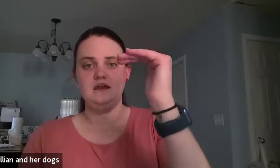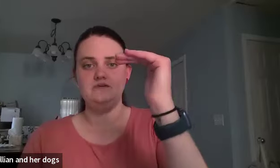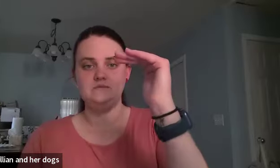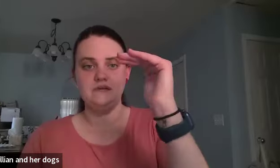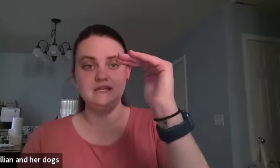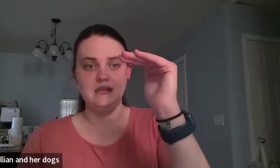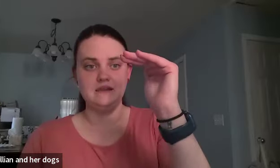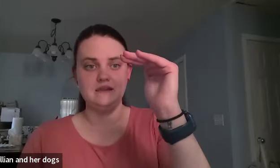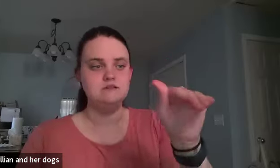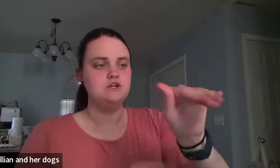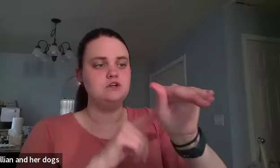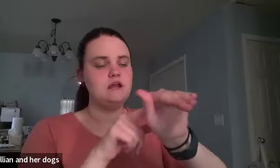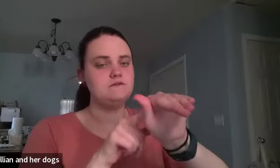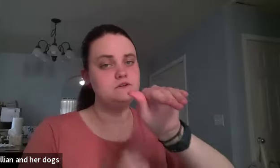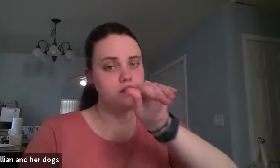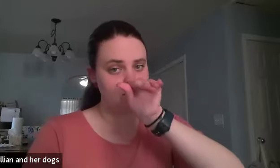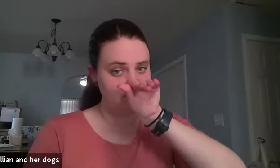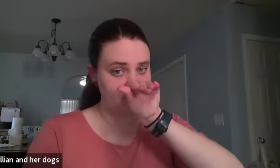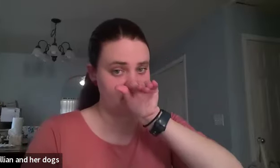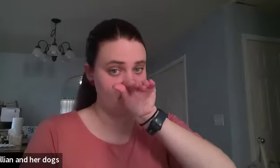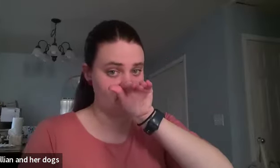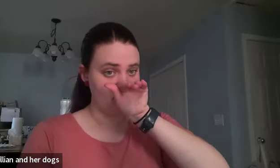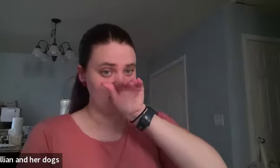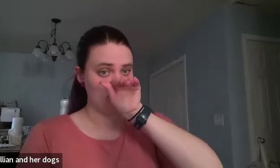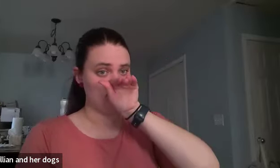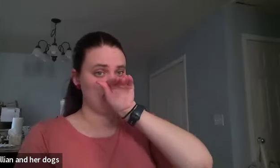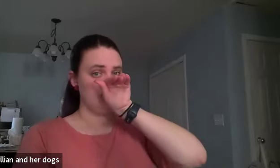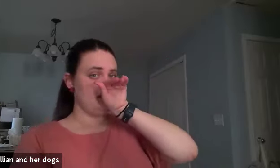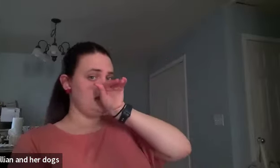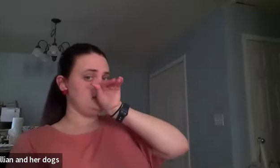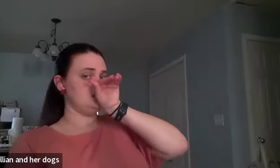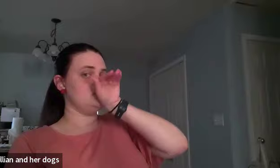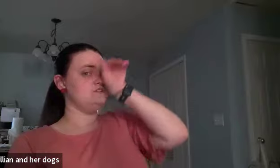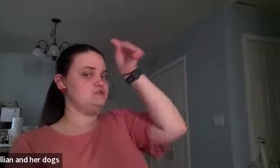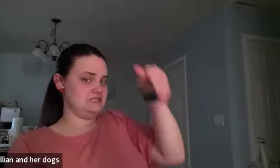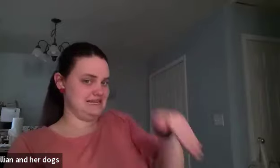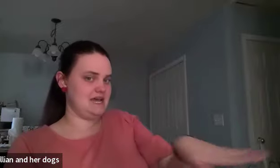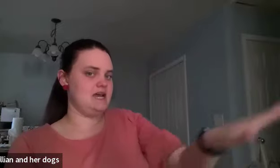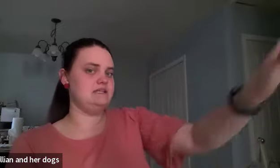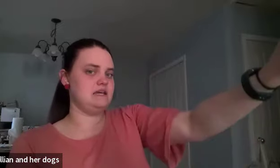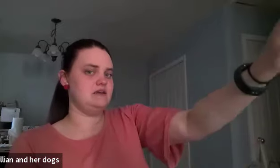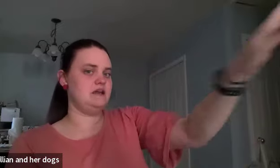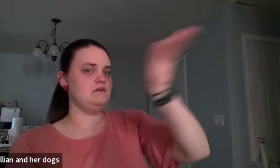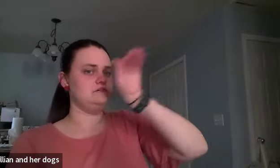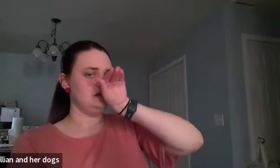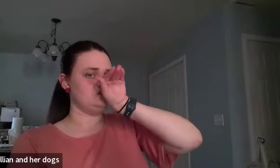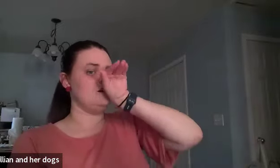again, kind of this bent hand. You're going to have your knuckles be on your nose, and you're going to slide it down and out like the